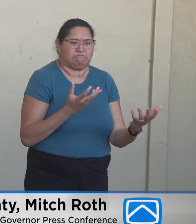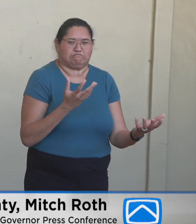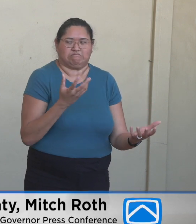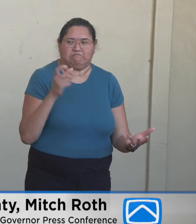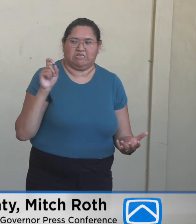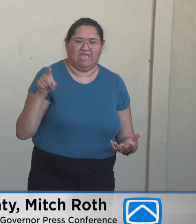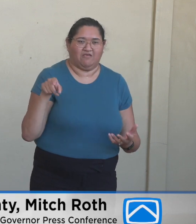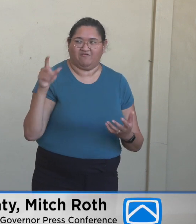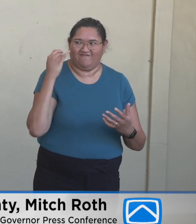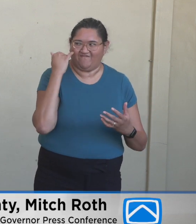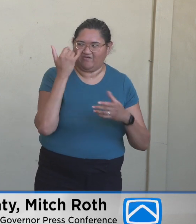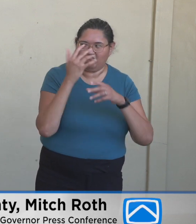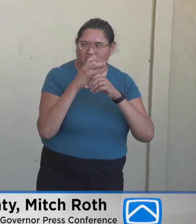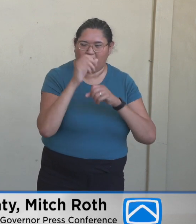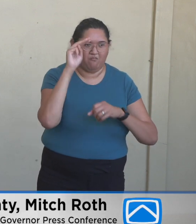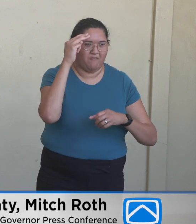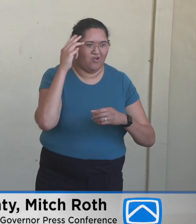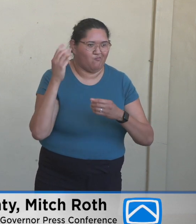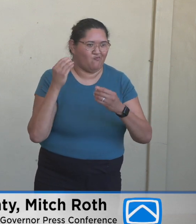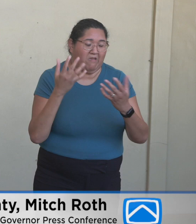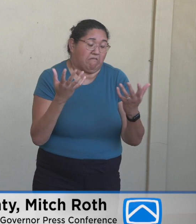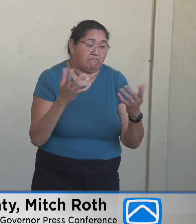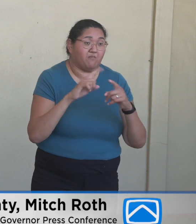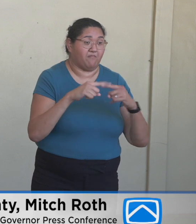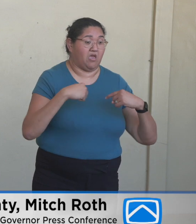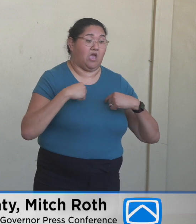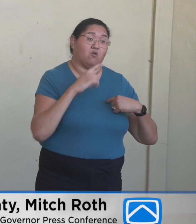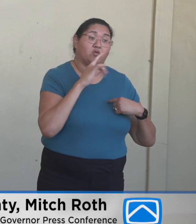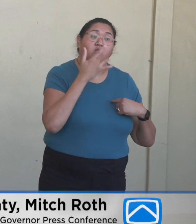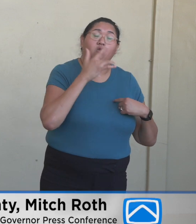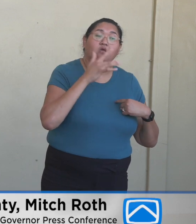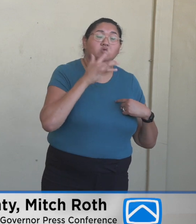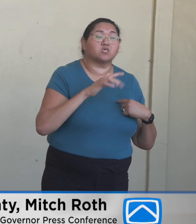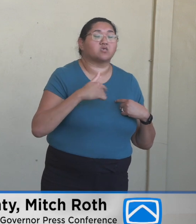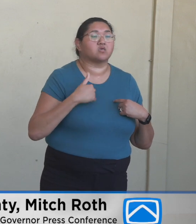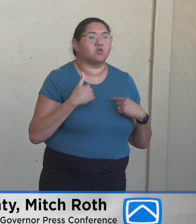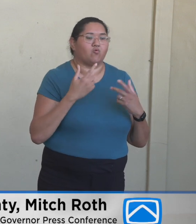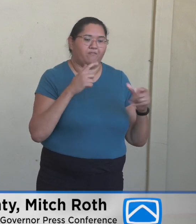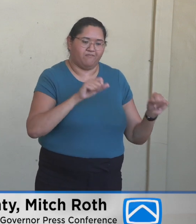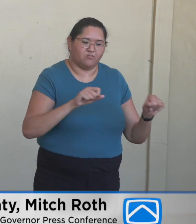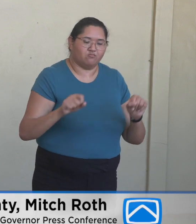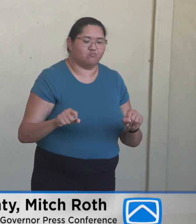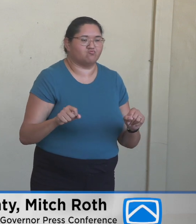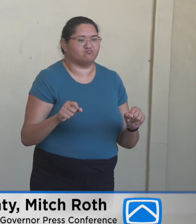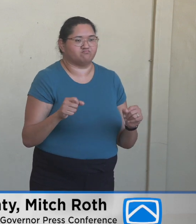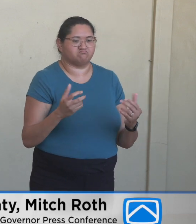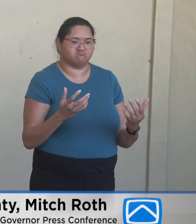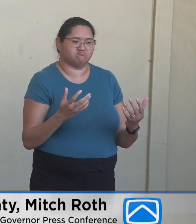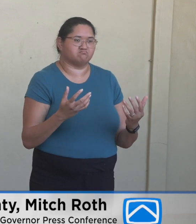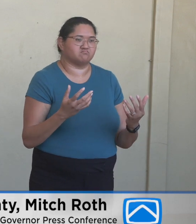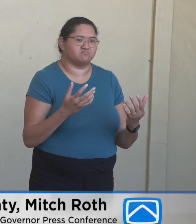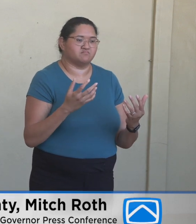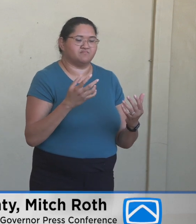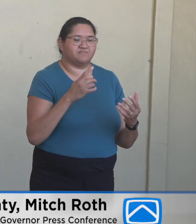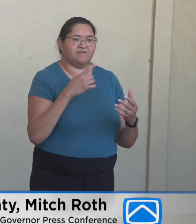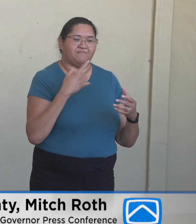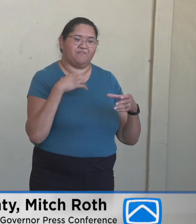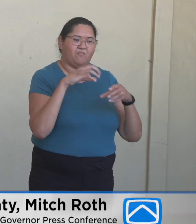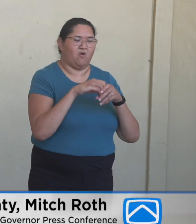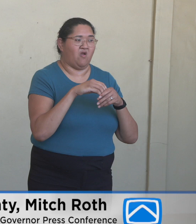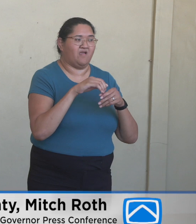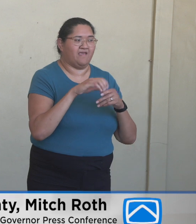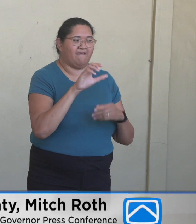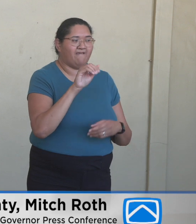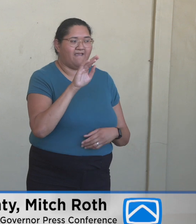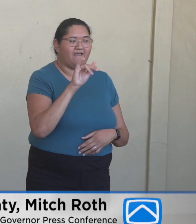if any of these mayors got anything provided, but I had the good fortune of being able to be in the cabinet for the